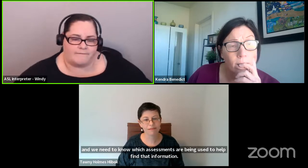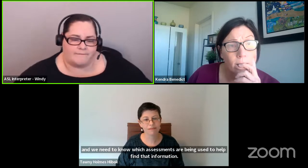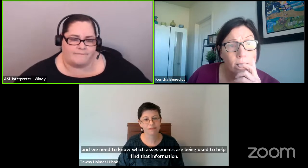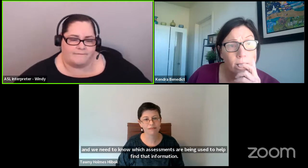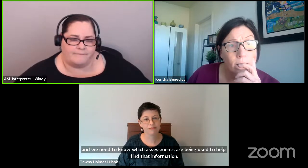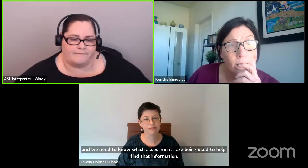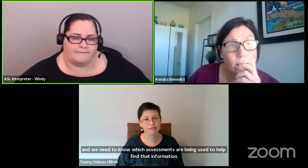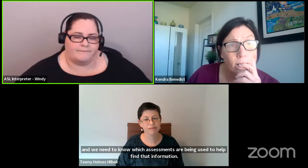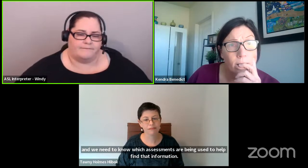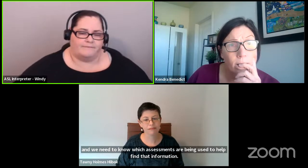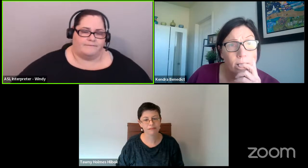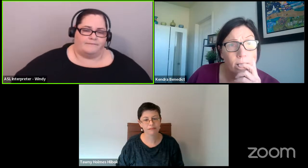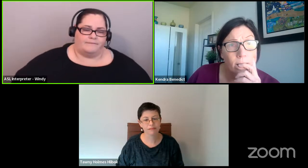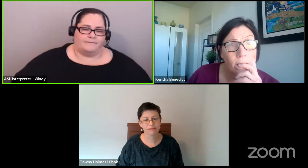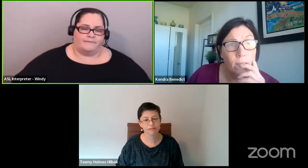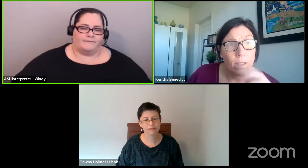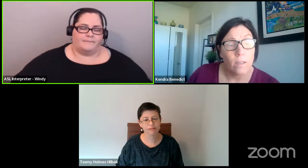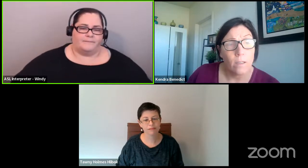staff.